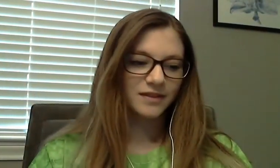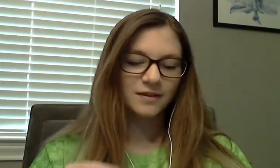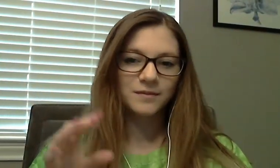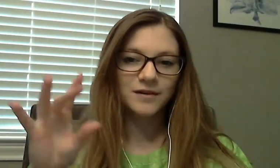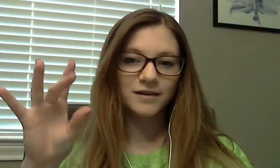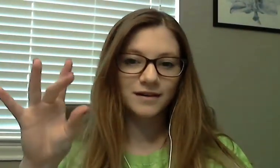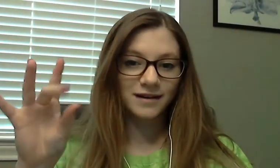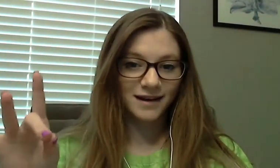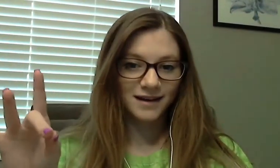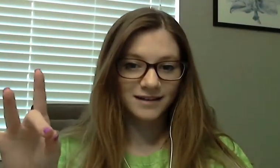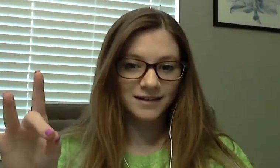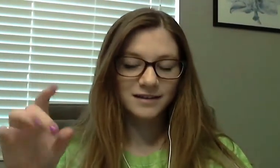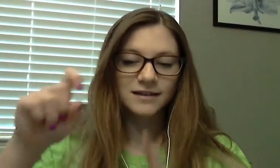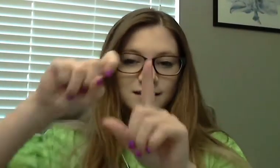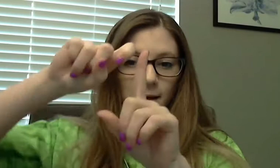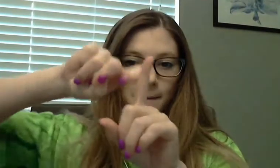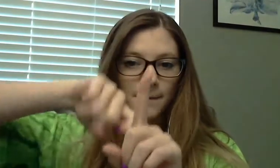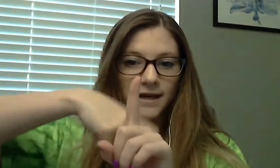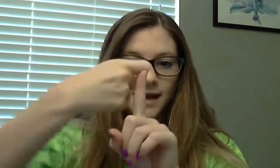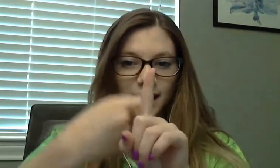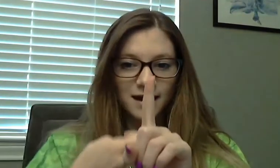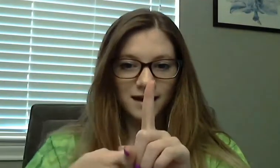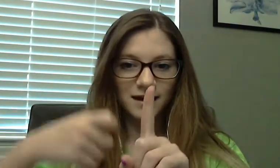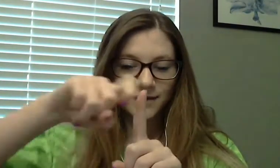Number 8, banana.